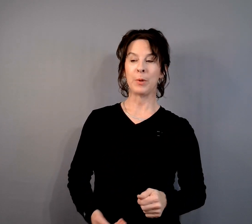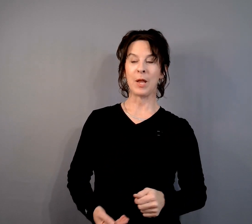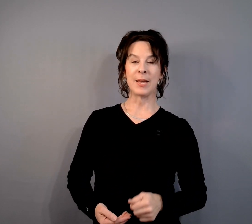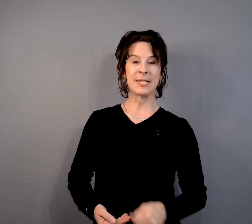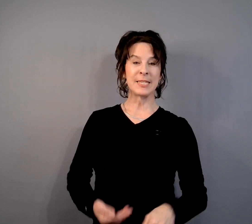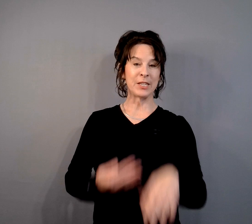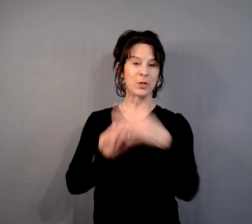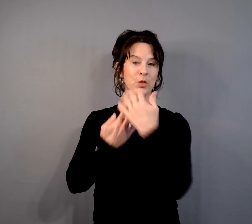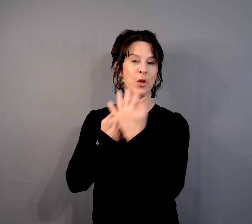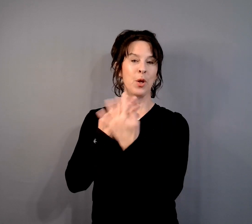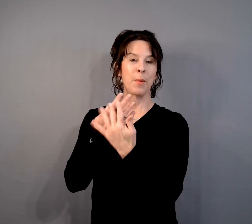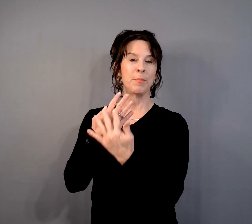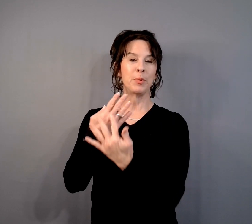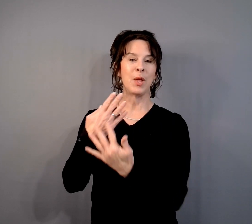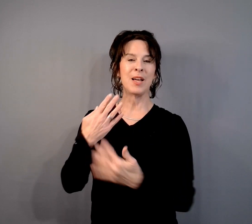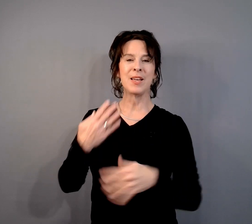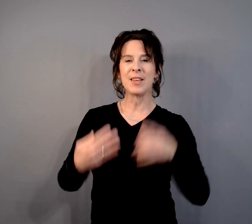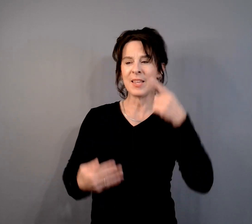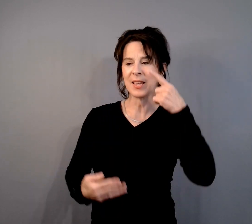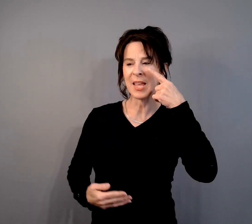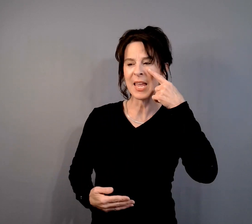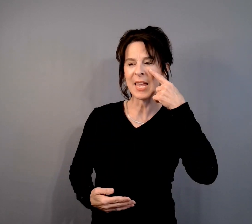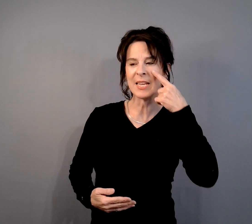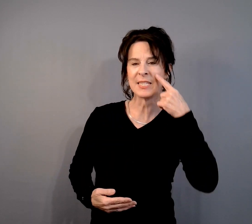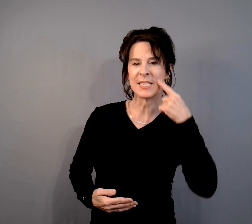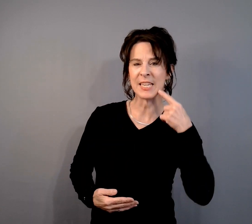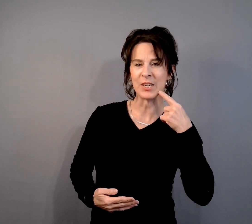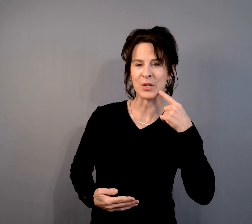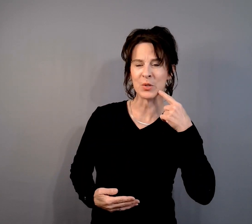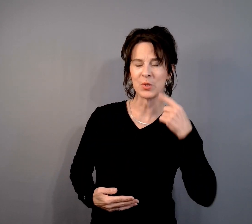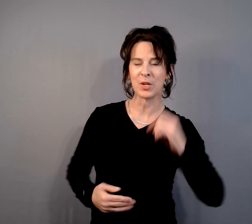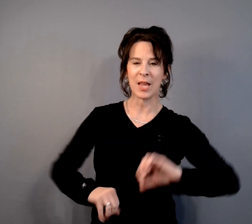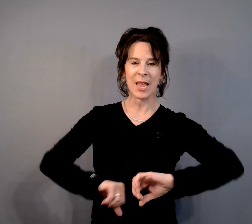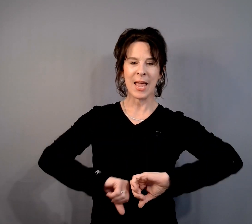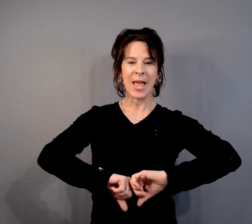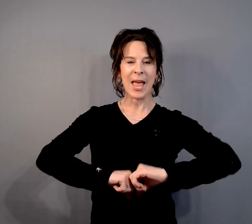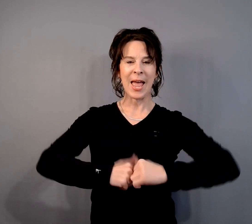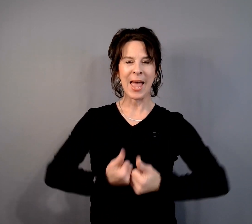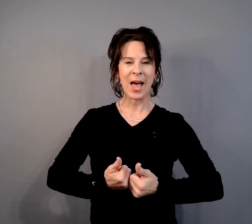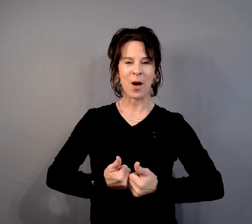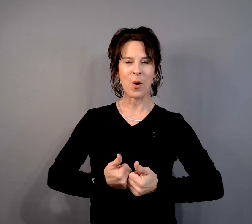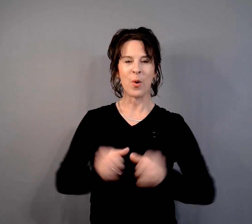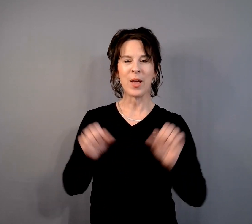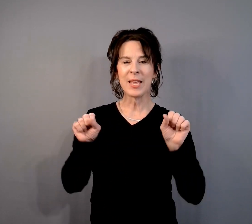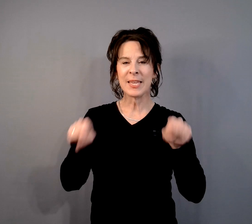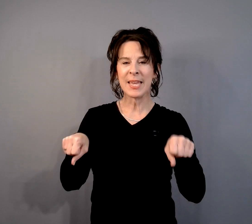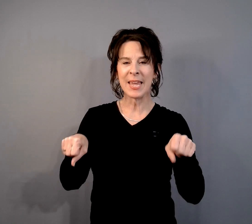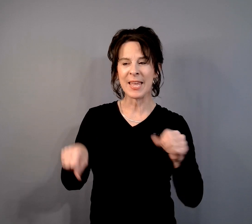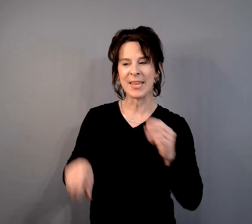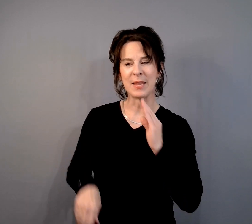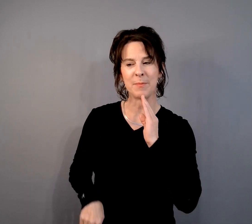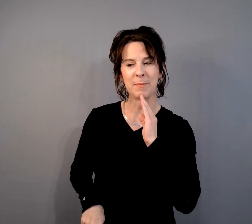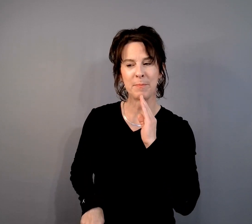Blood and tears. Blood and tears. How can it